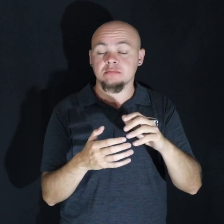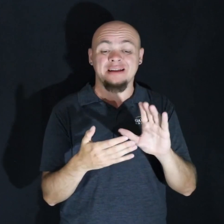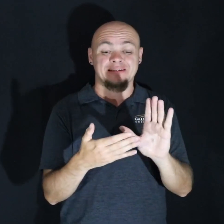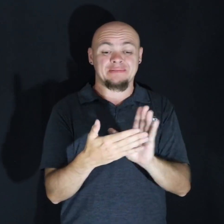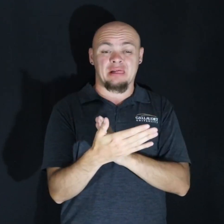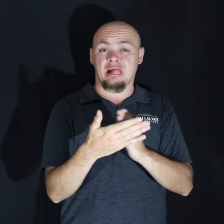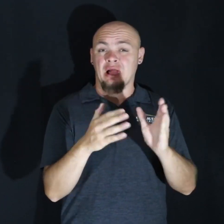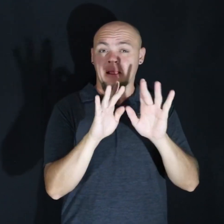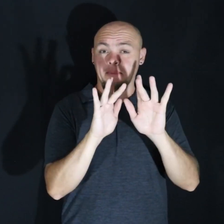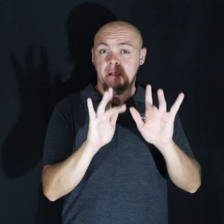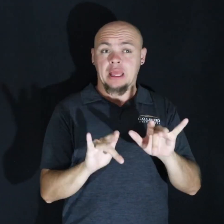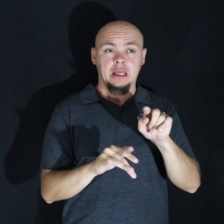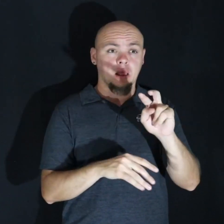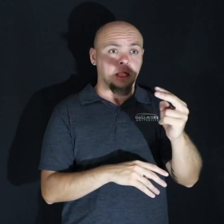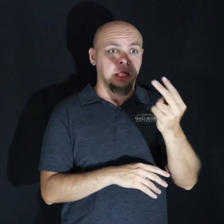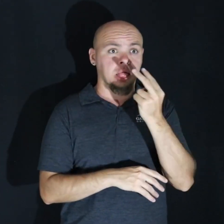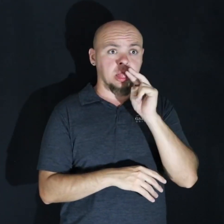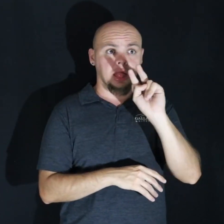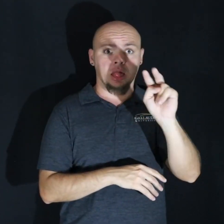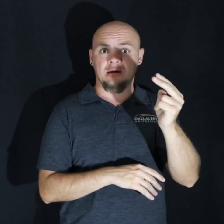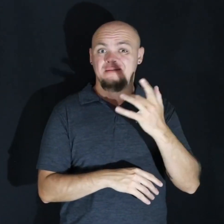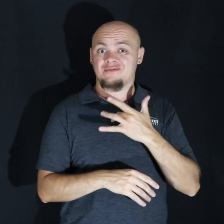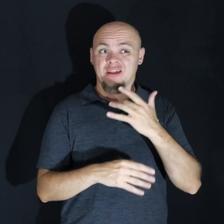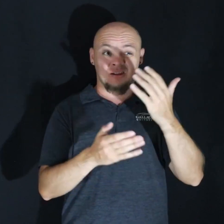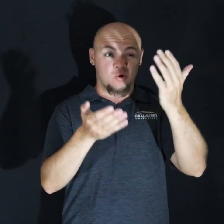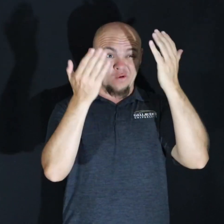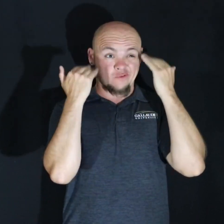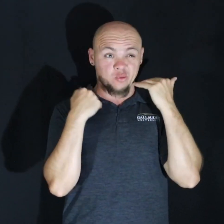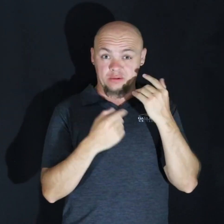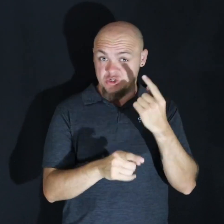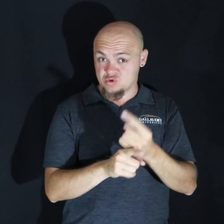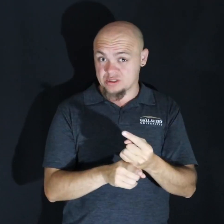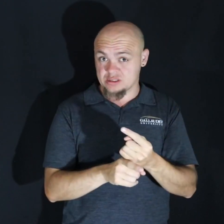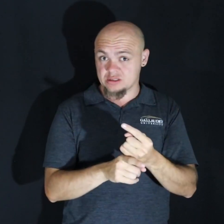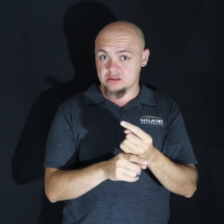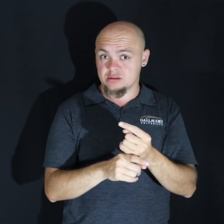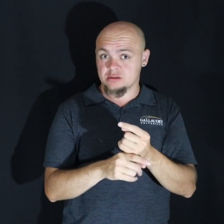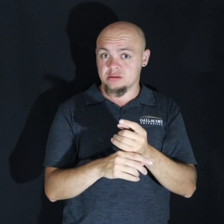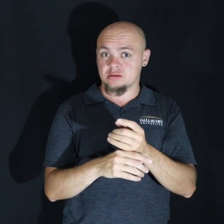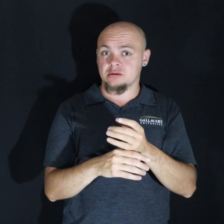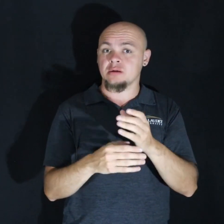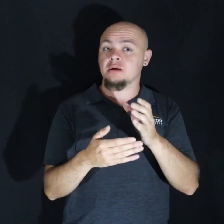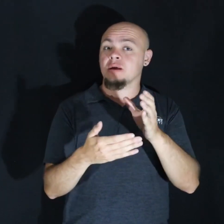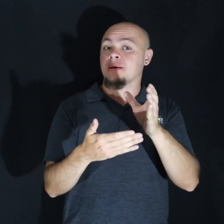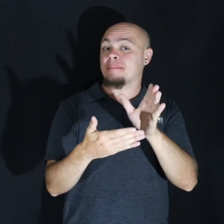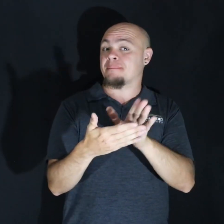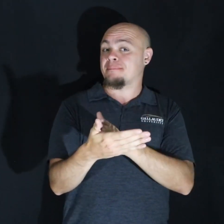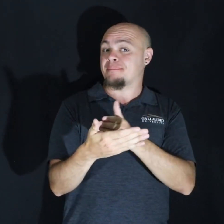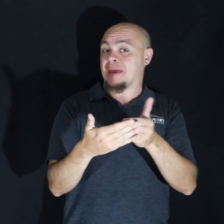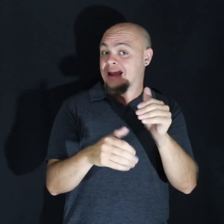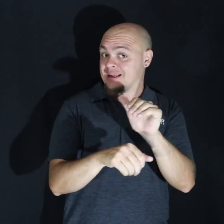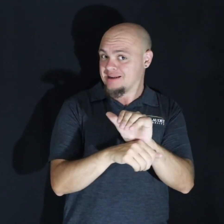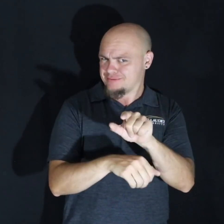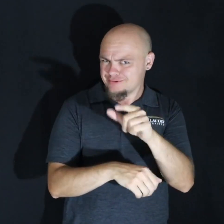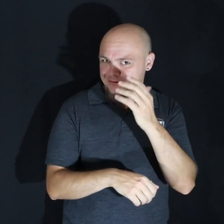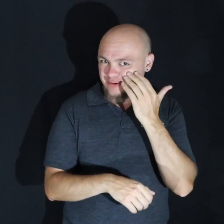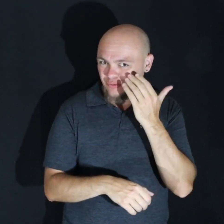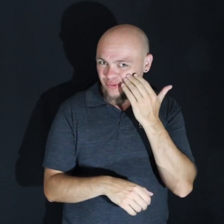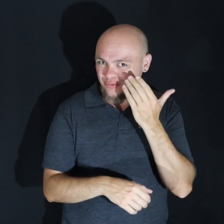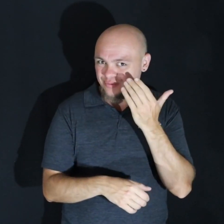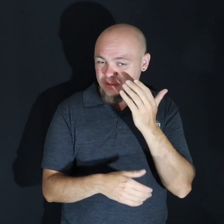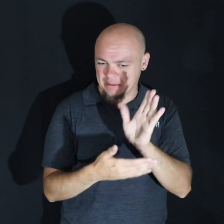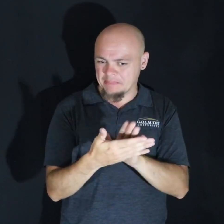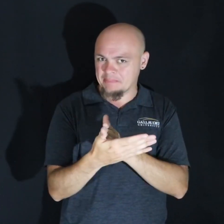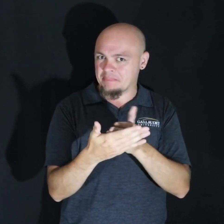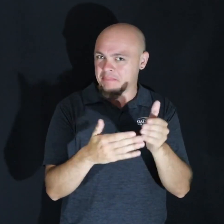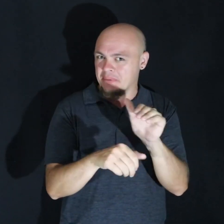canvas staring back at you, well, that's quite overwhelming. But then there's paint night. And if you've ever been to a paint